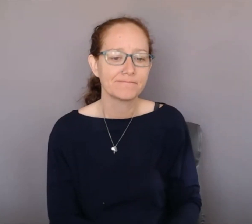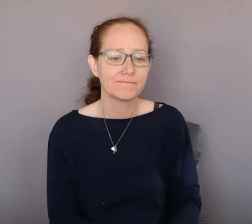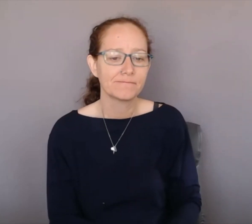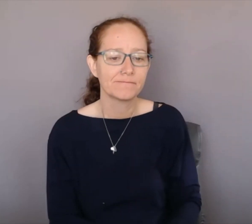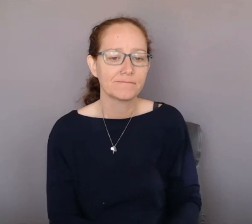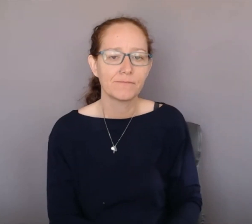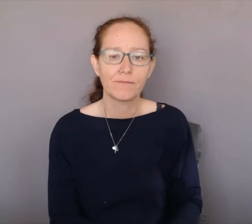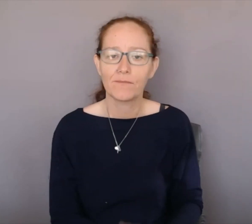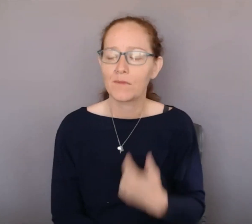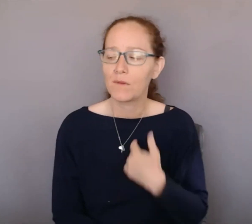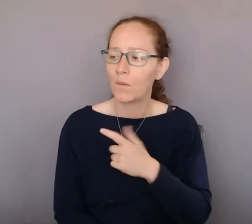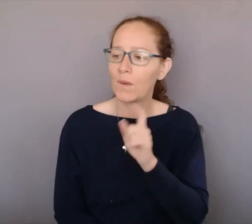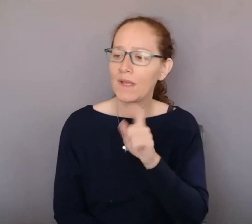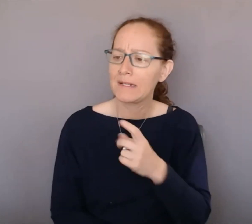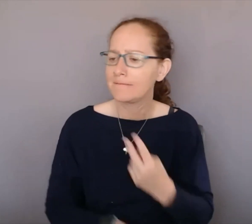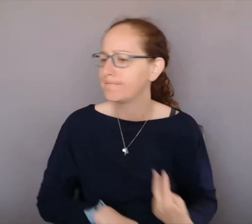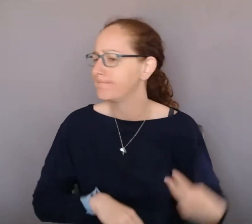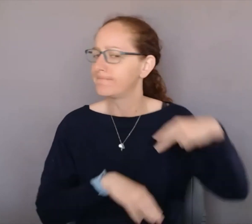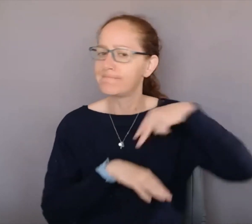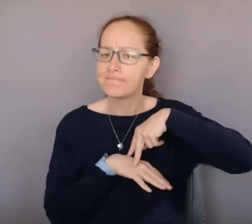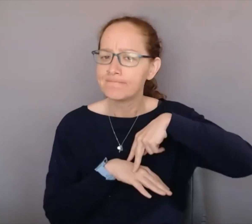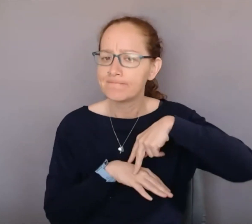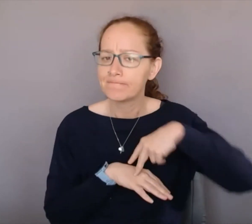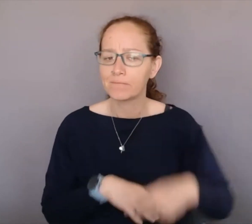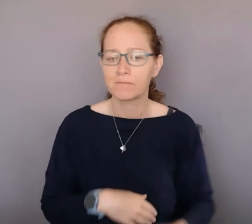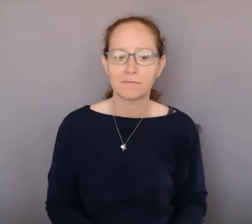We need to take a stand.